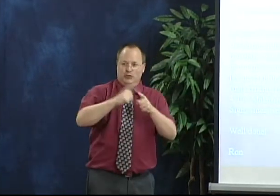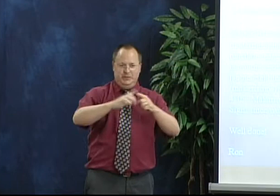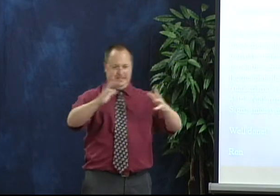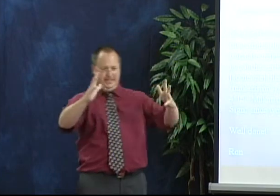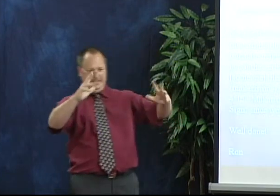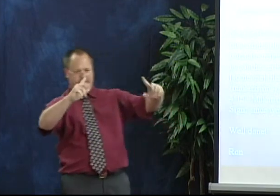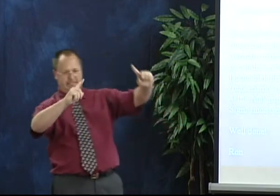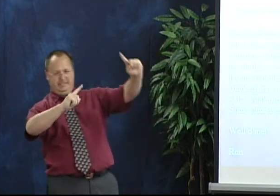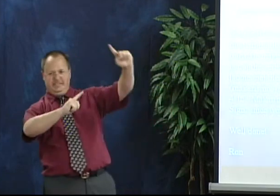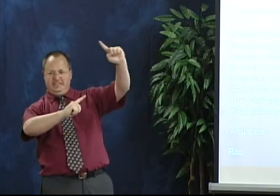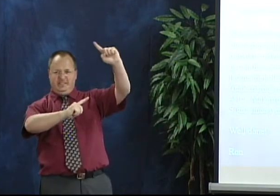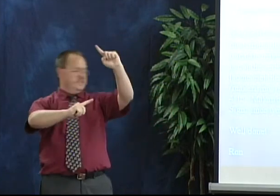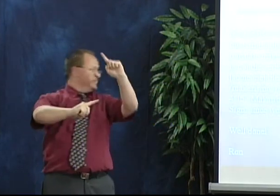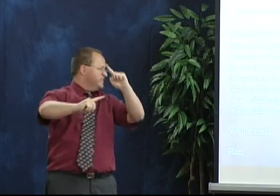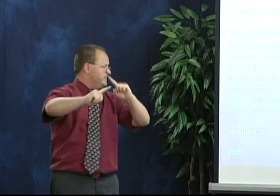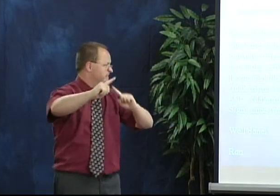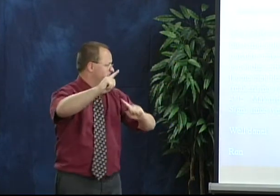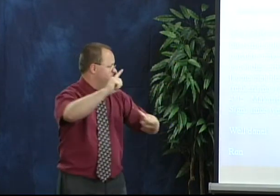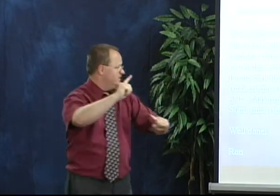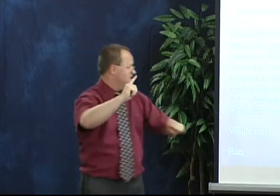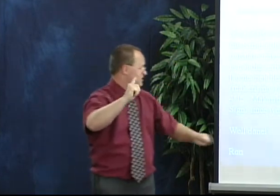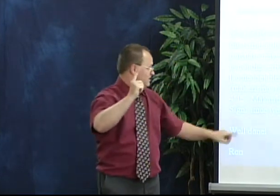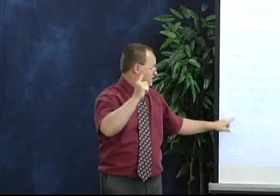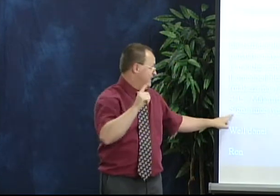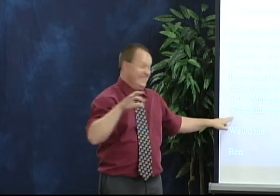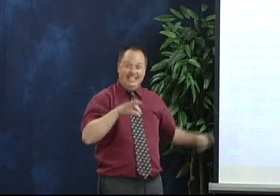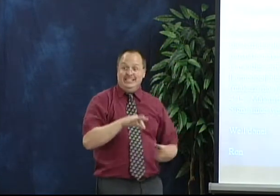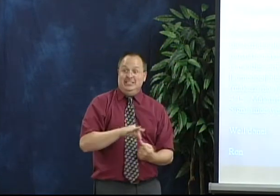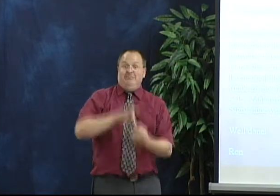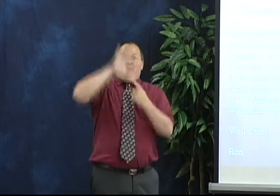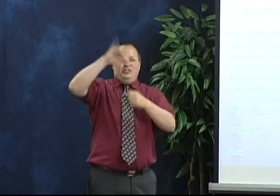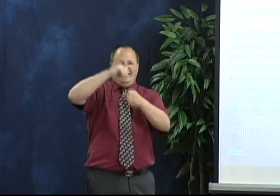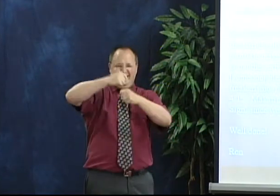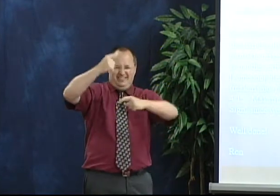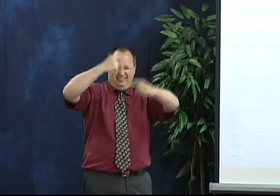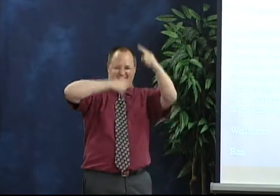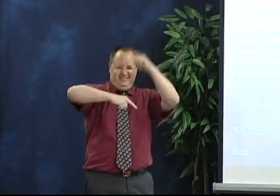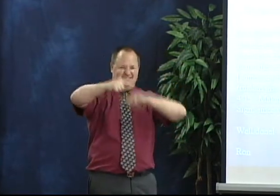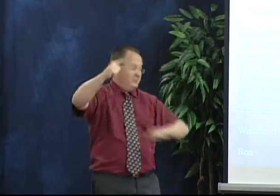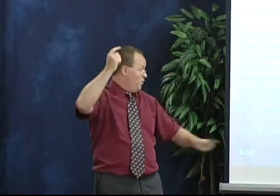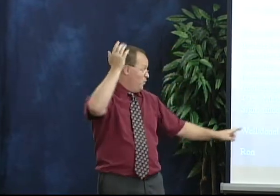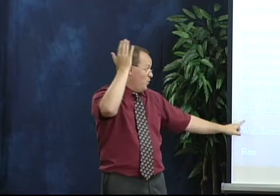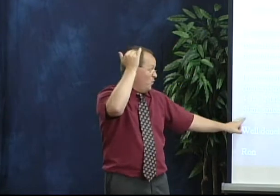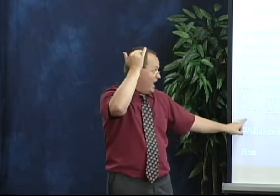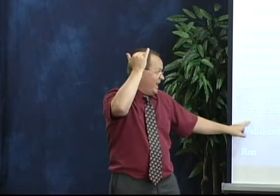Makarios is more difficult to translate, especially in sign.